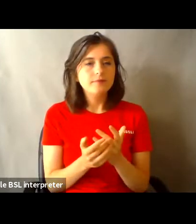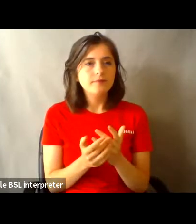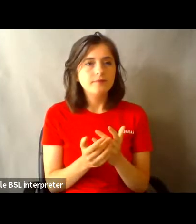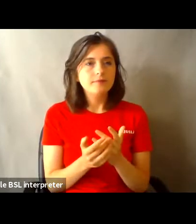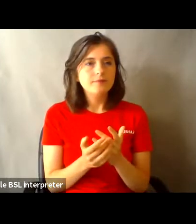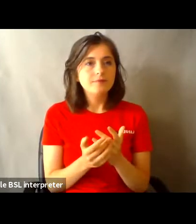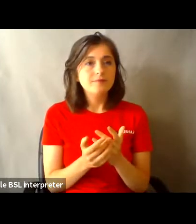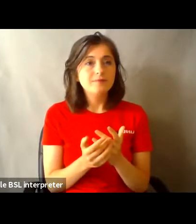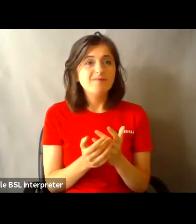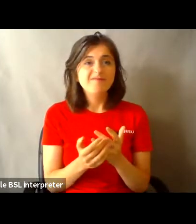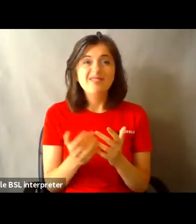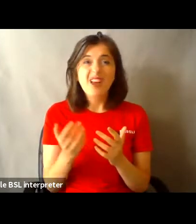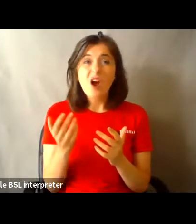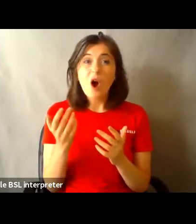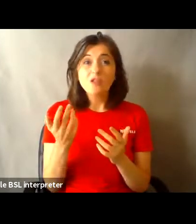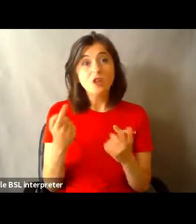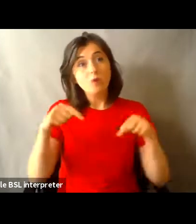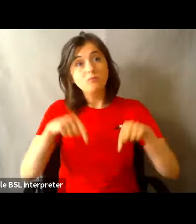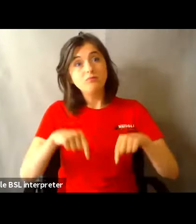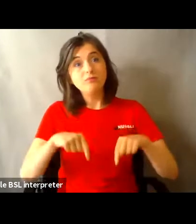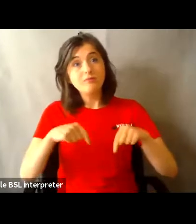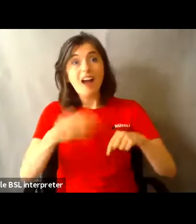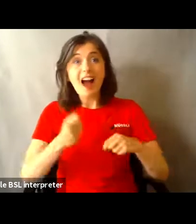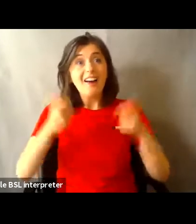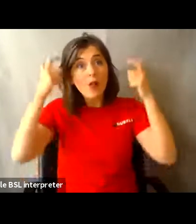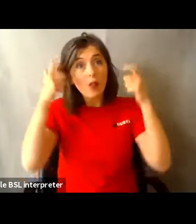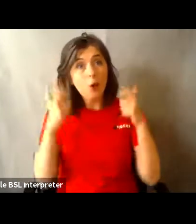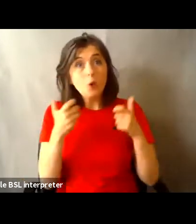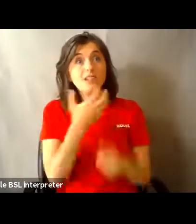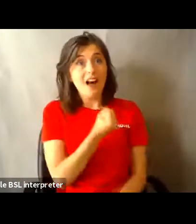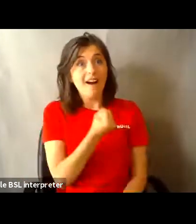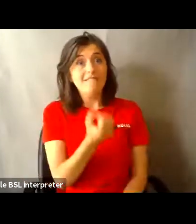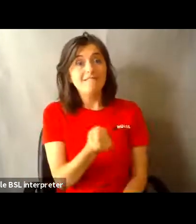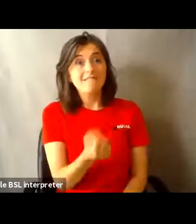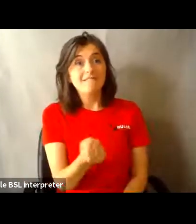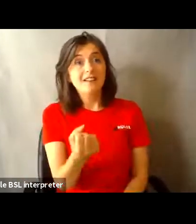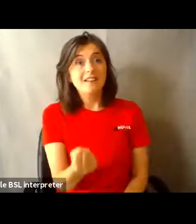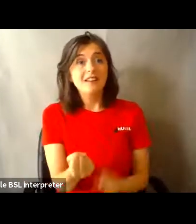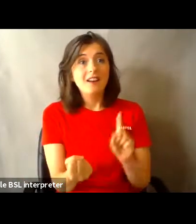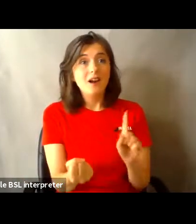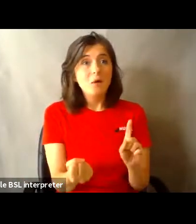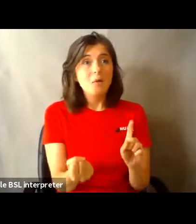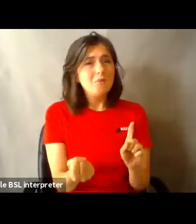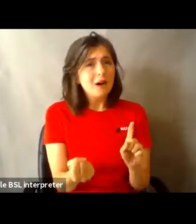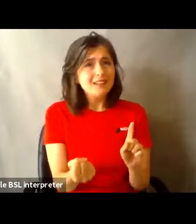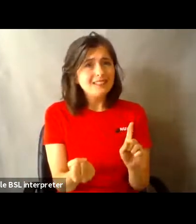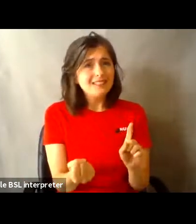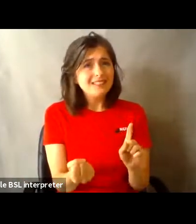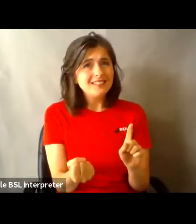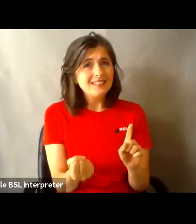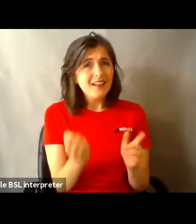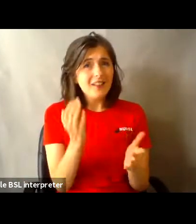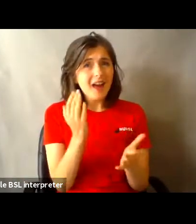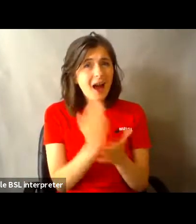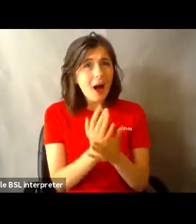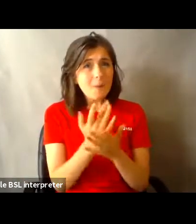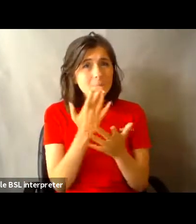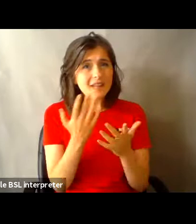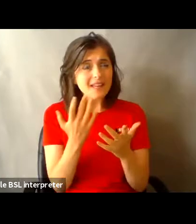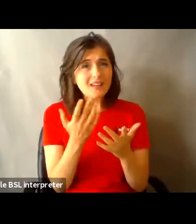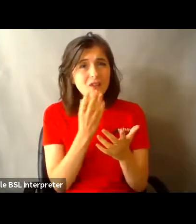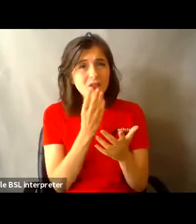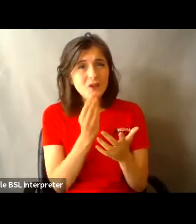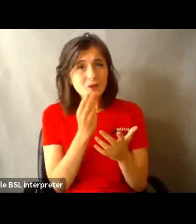we have lots of laws, but I don't think that they're actually enforced correctly. And I don't actually think